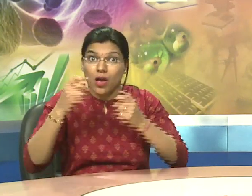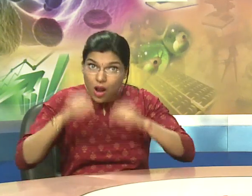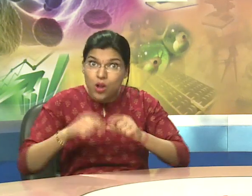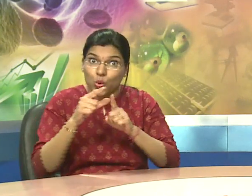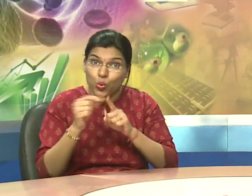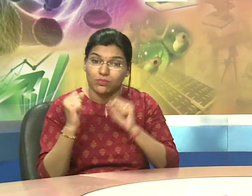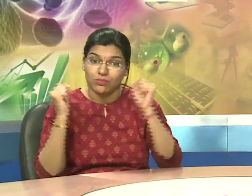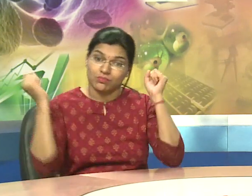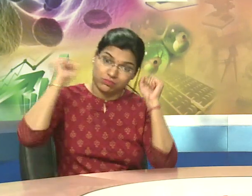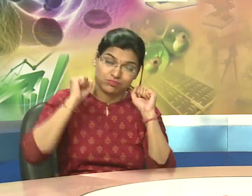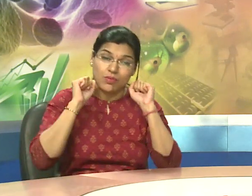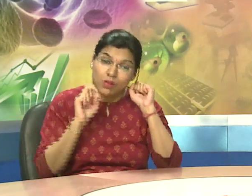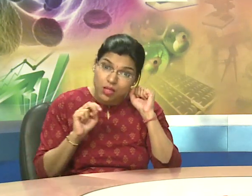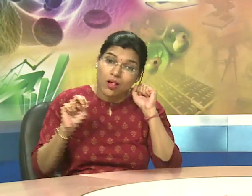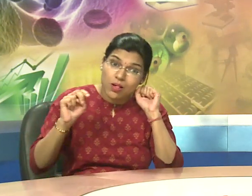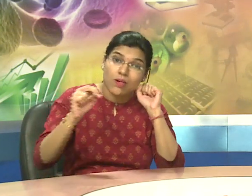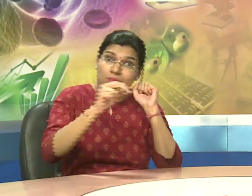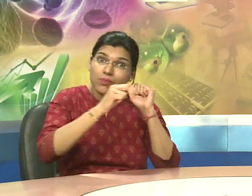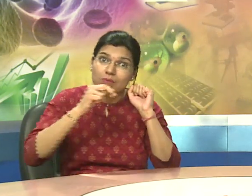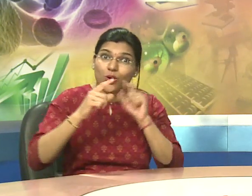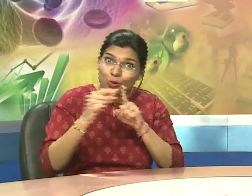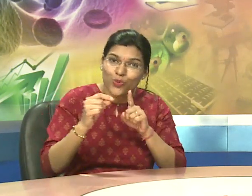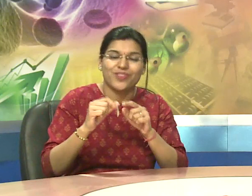How they reach on the top? They reach through